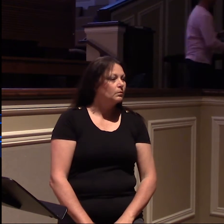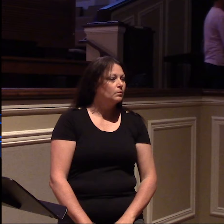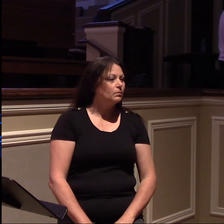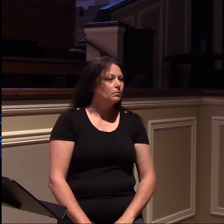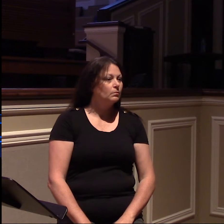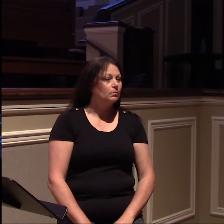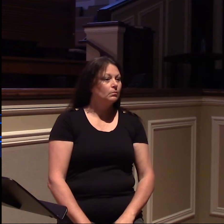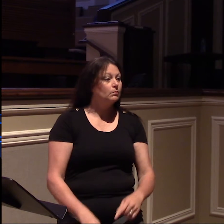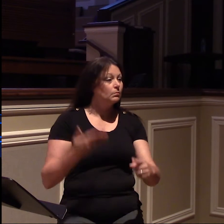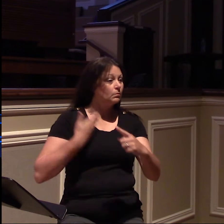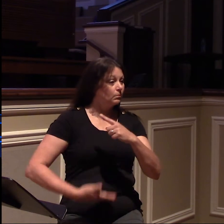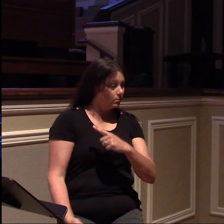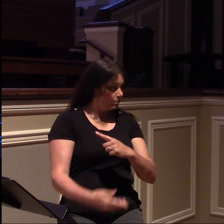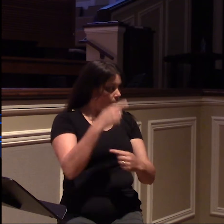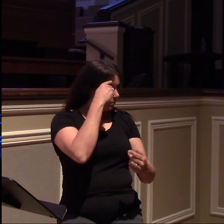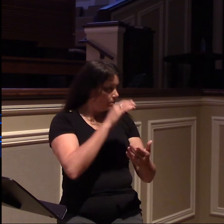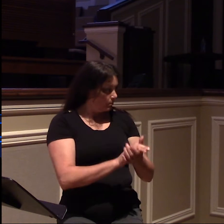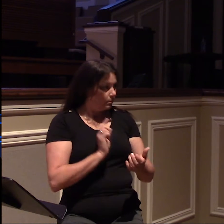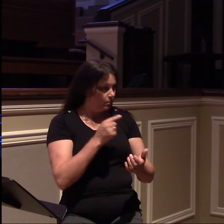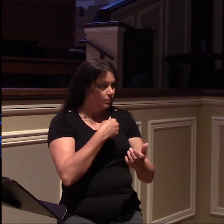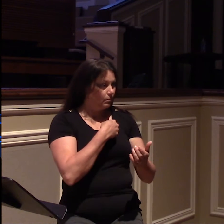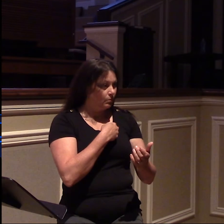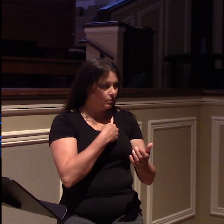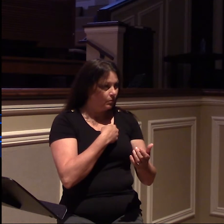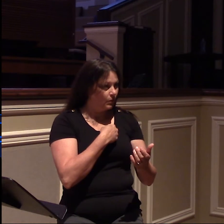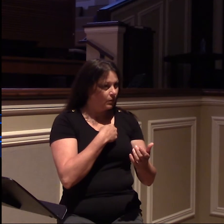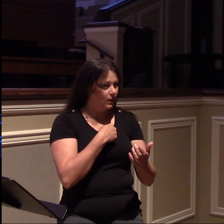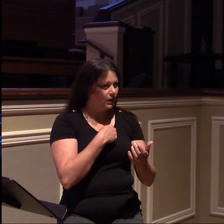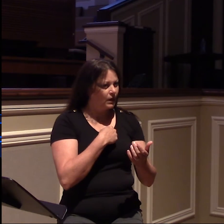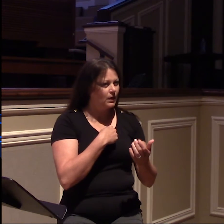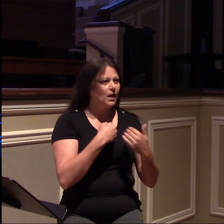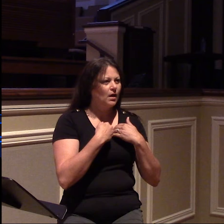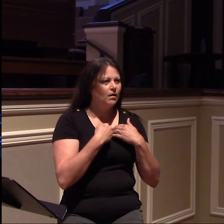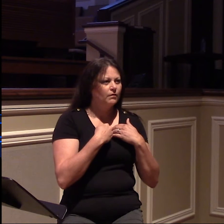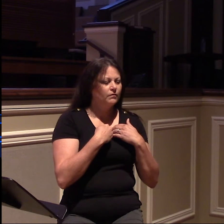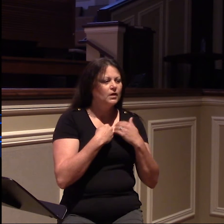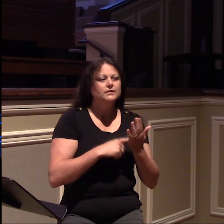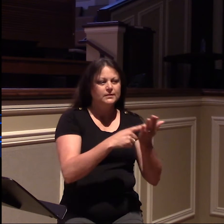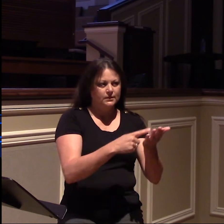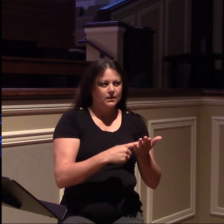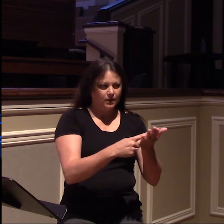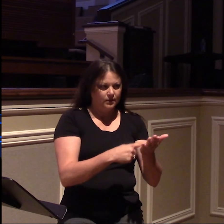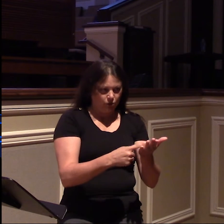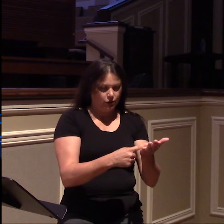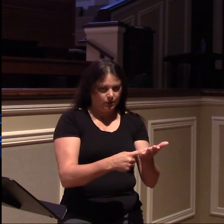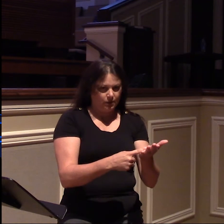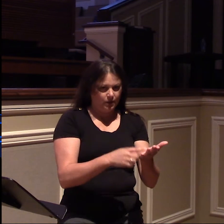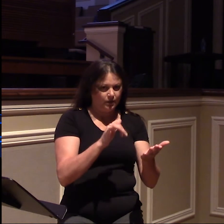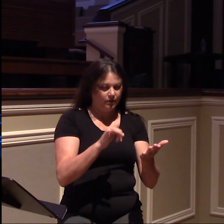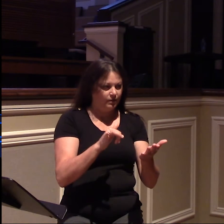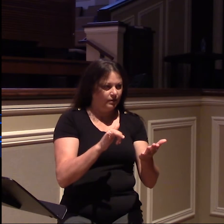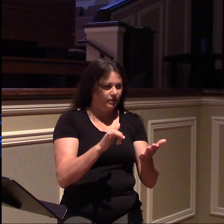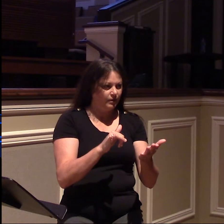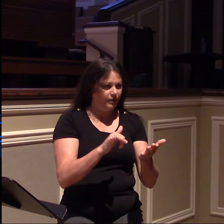I believe that a great argument can be made that the most important political speech ever uttered